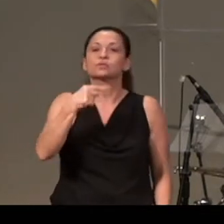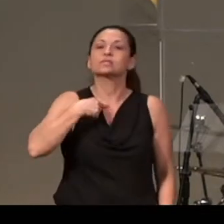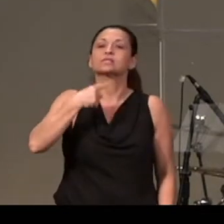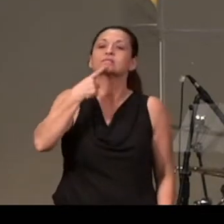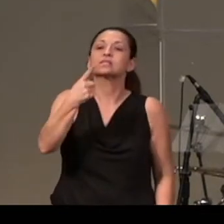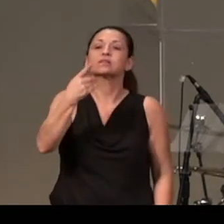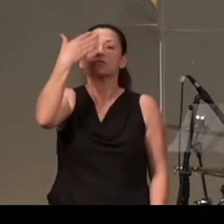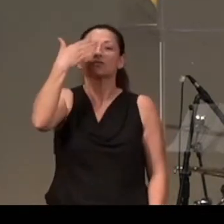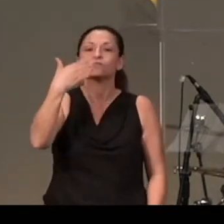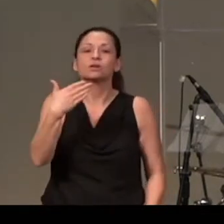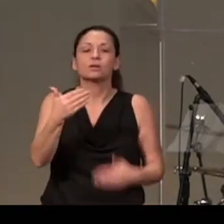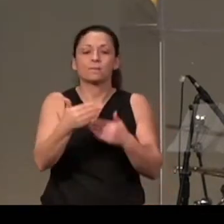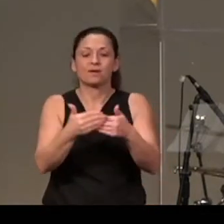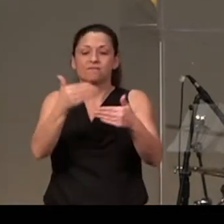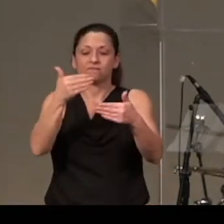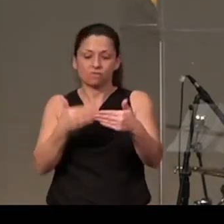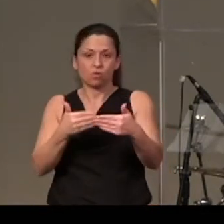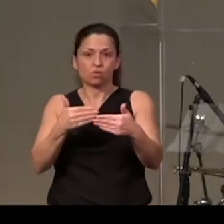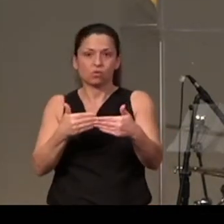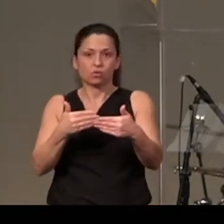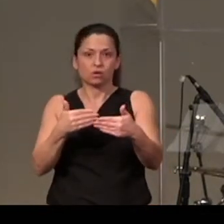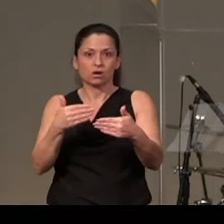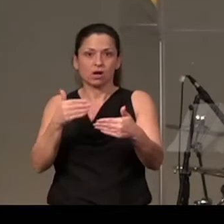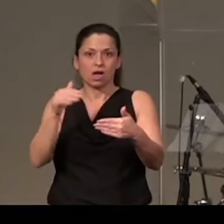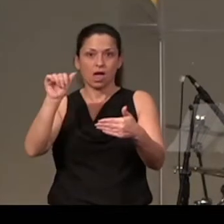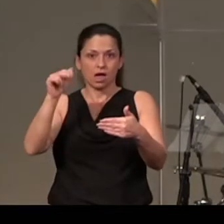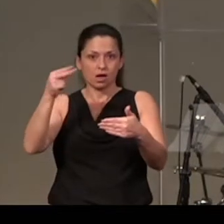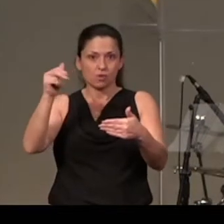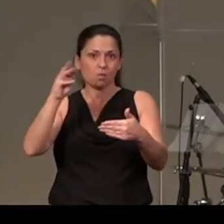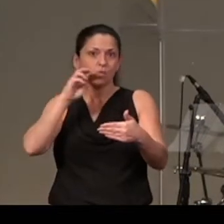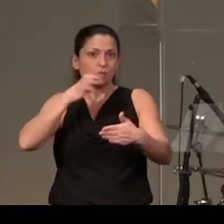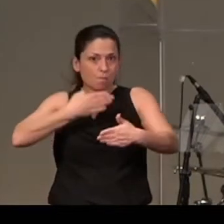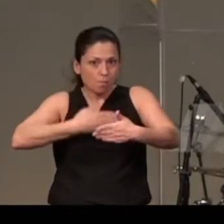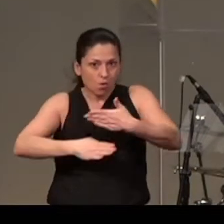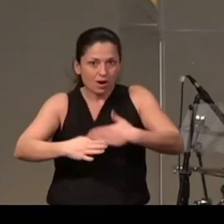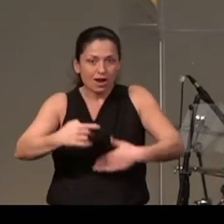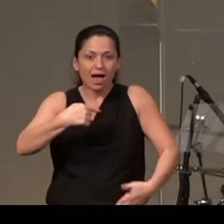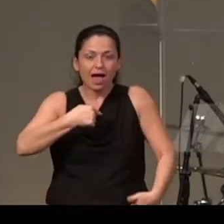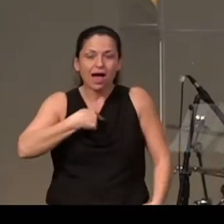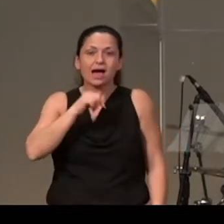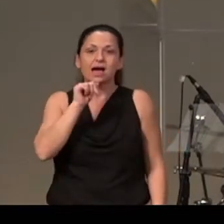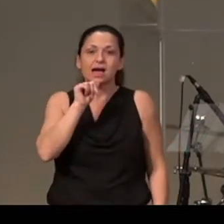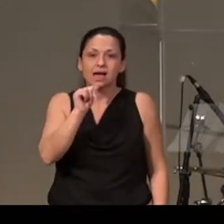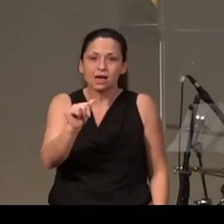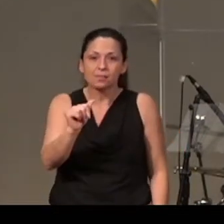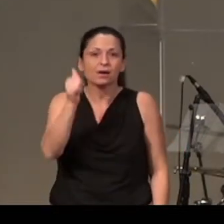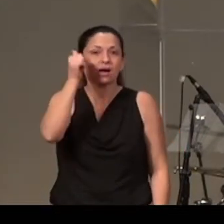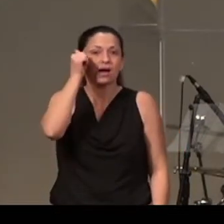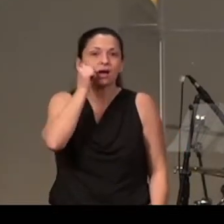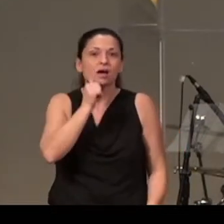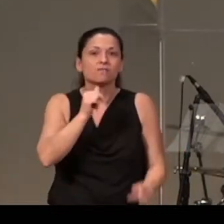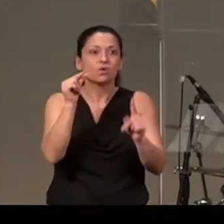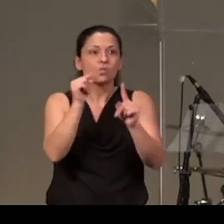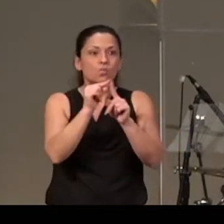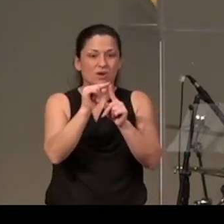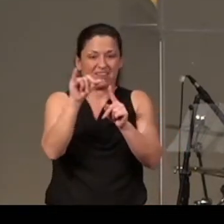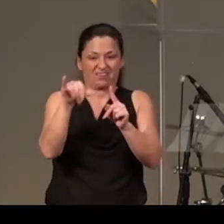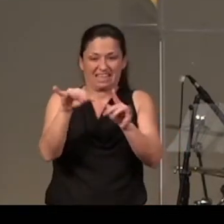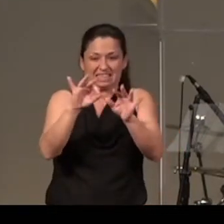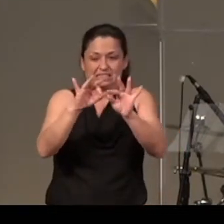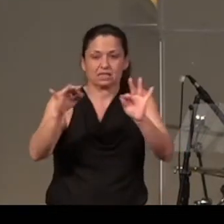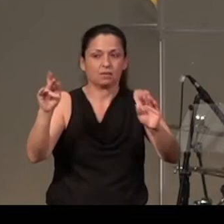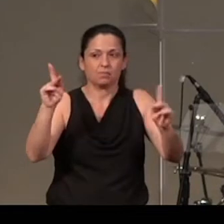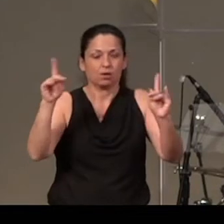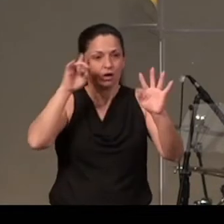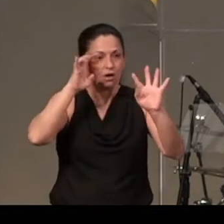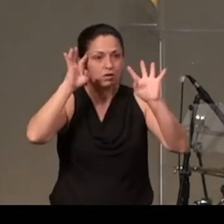before Abraham was born, I am. Every word in this sentence rocked their boats and shook them. He